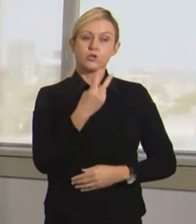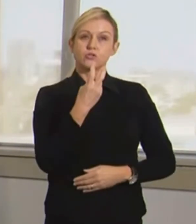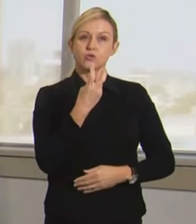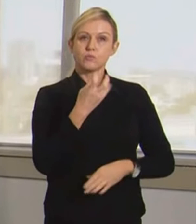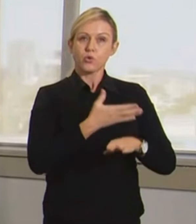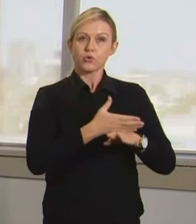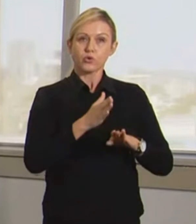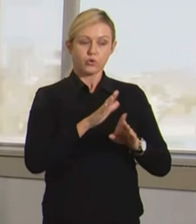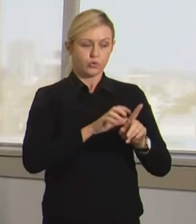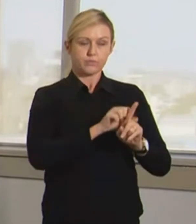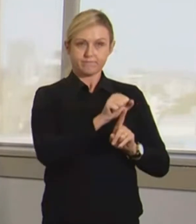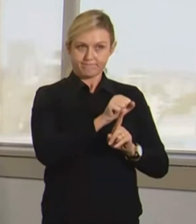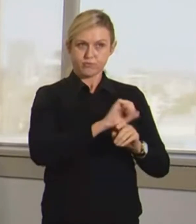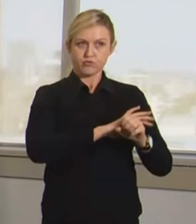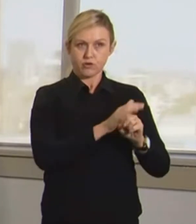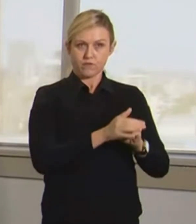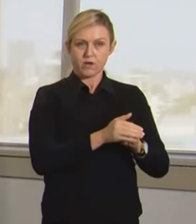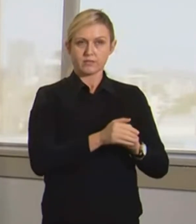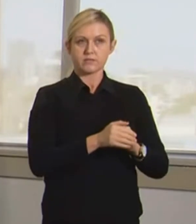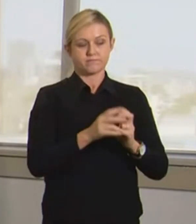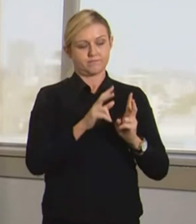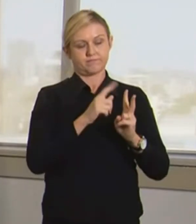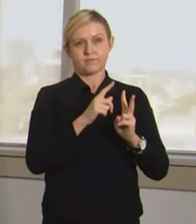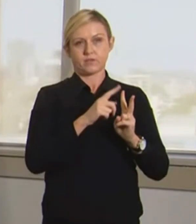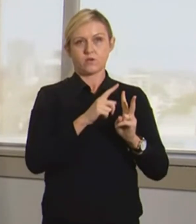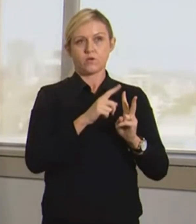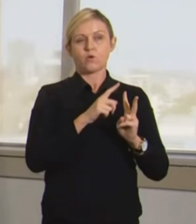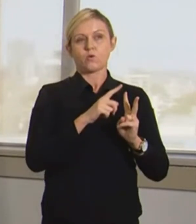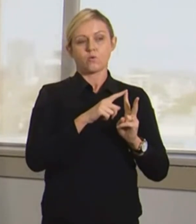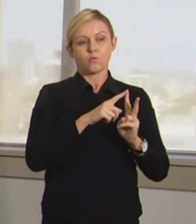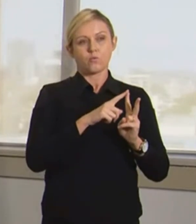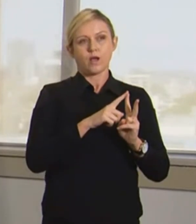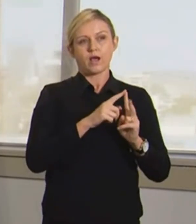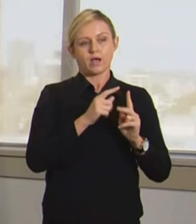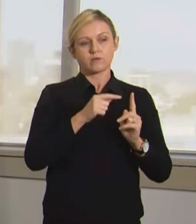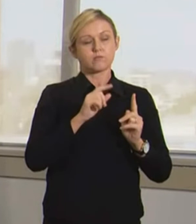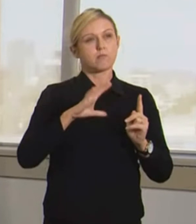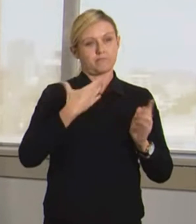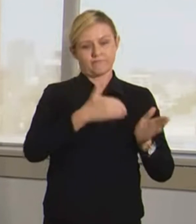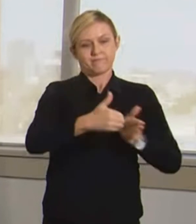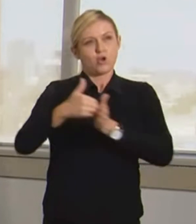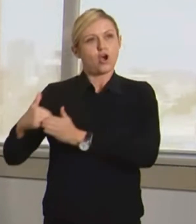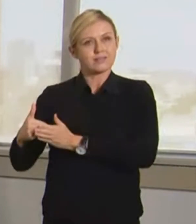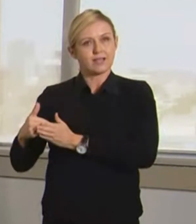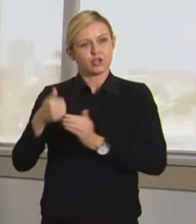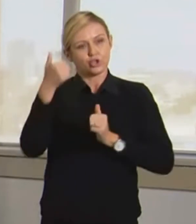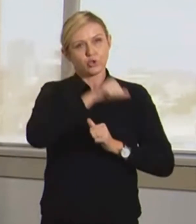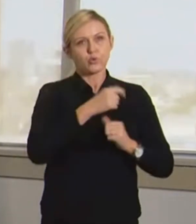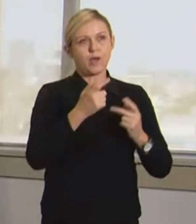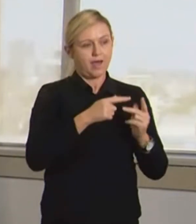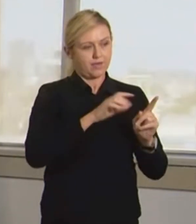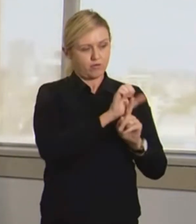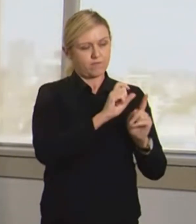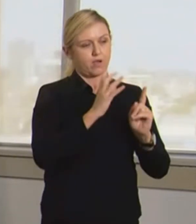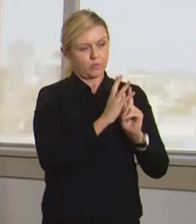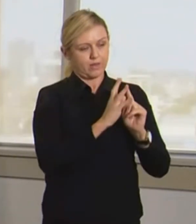Newmarch house. One of those was in someone who had been a close contact of a case and had been in isolation for a period of time. And as you're